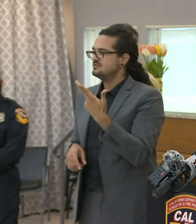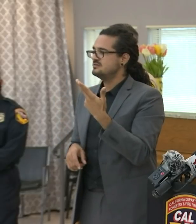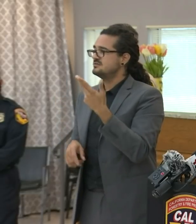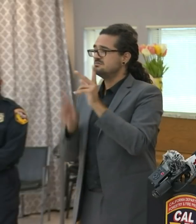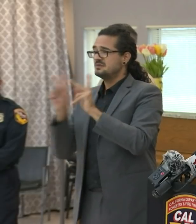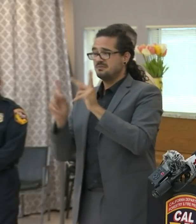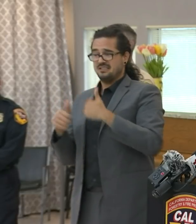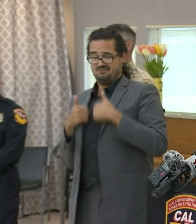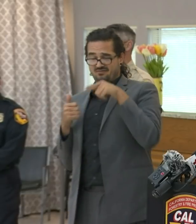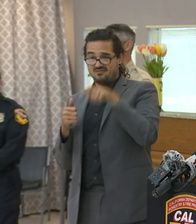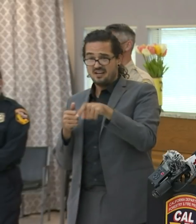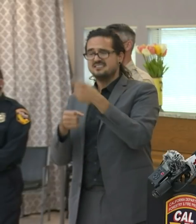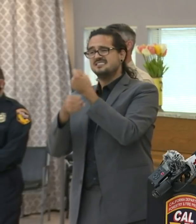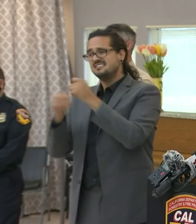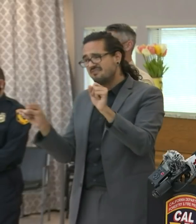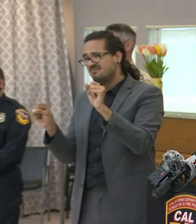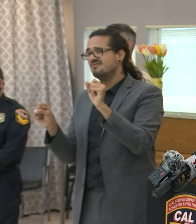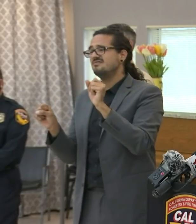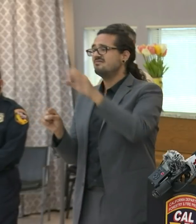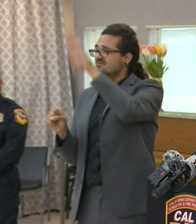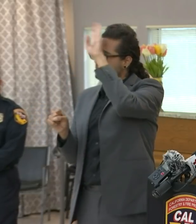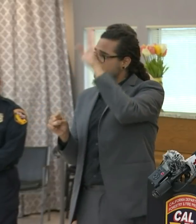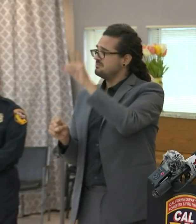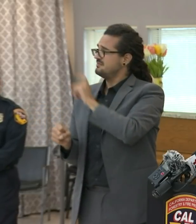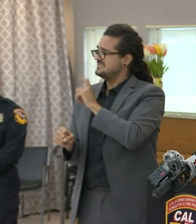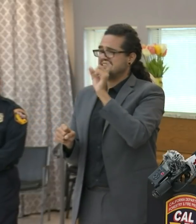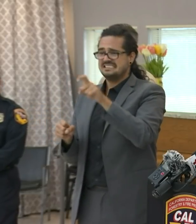coastal areas clear and the roadways open.